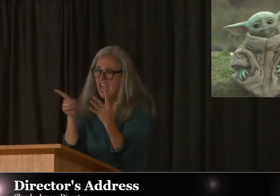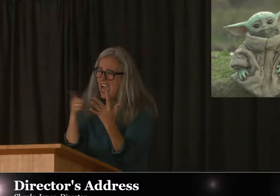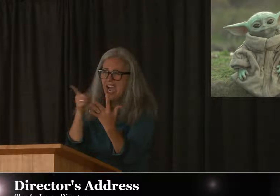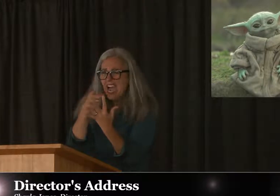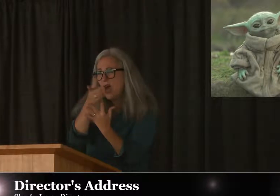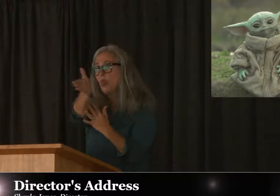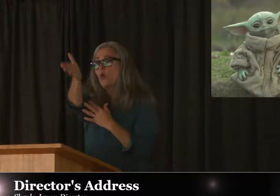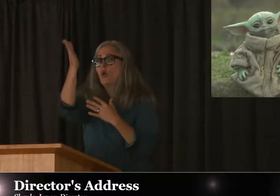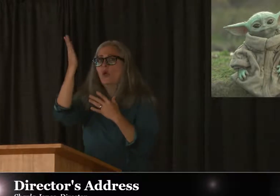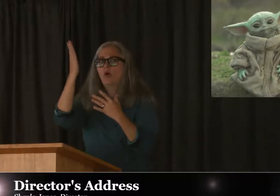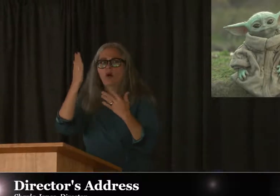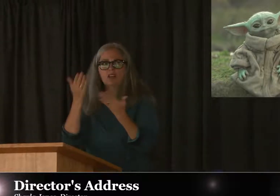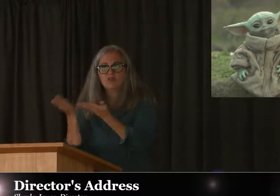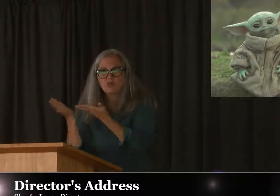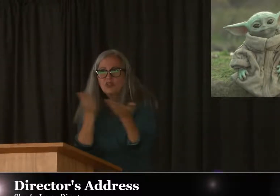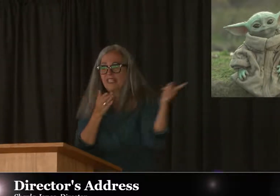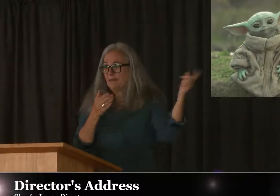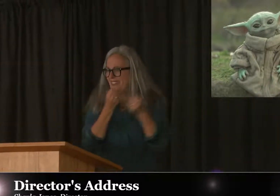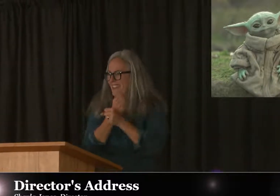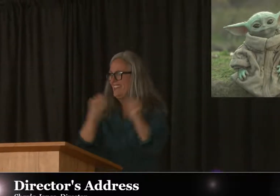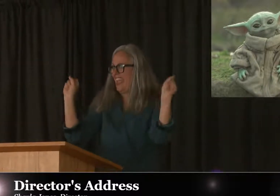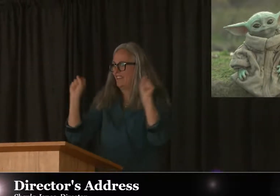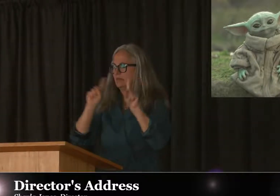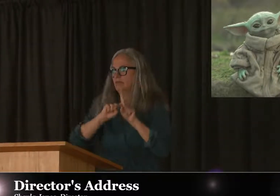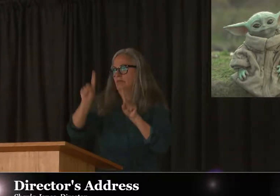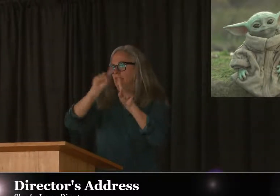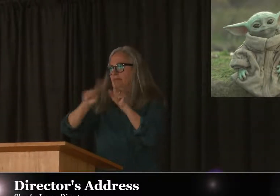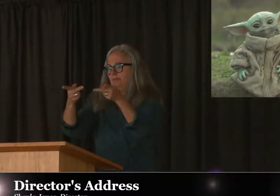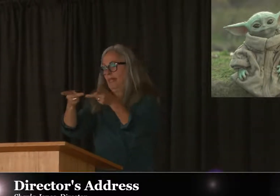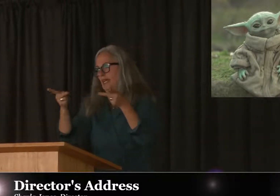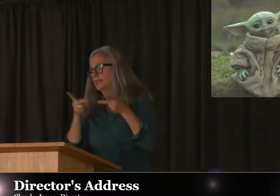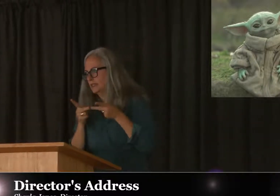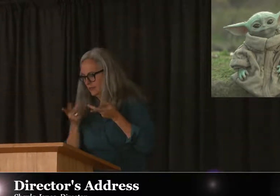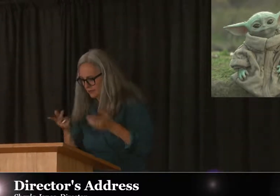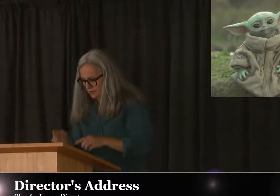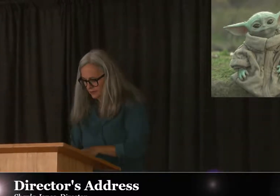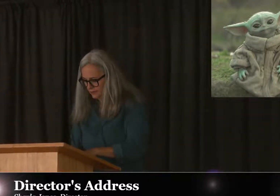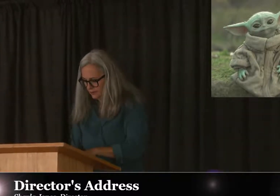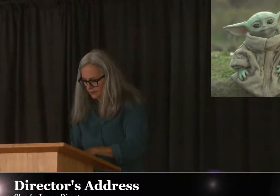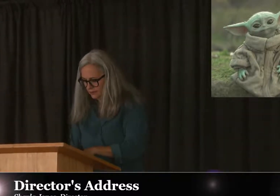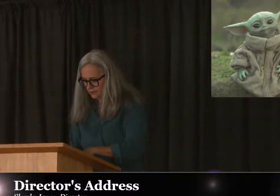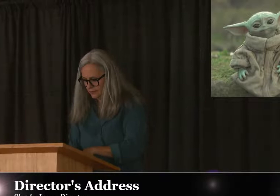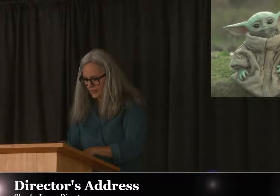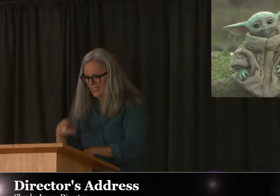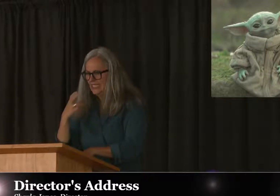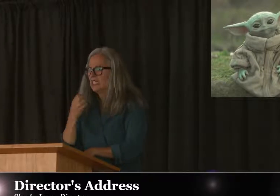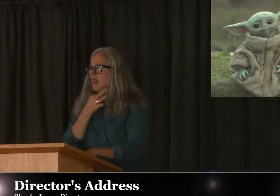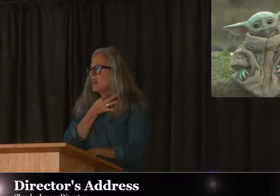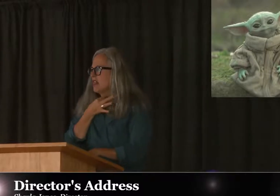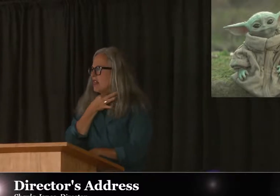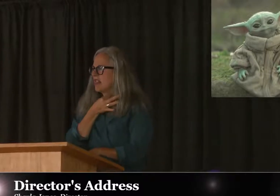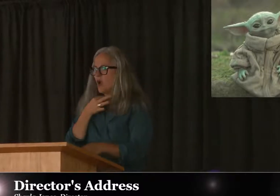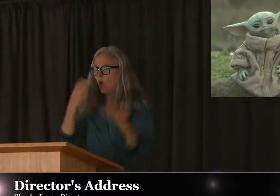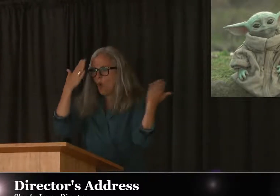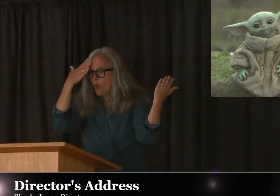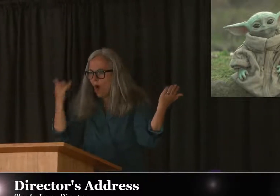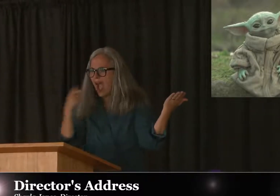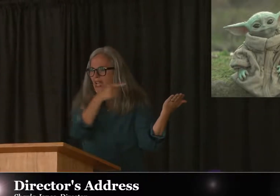and trials and everything that he had to go through. He was able to get Baby Yoda, well, first to several different places, but eventually to safety, and he stayed